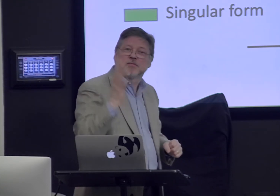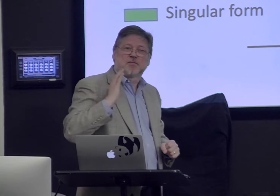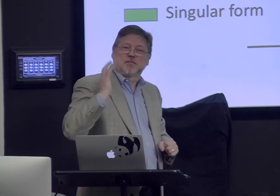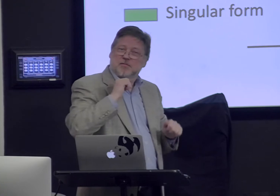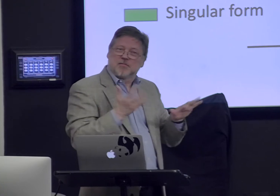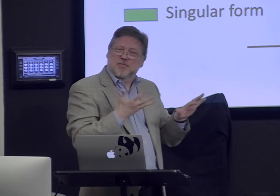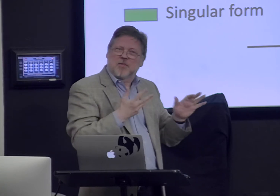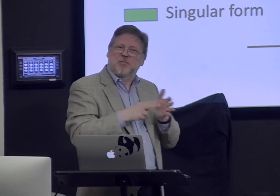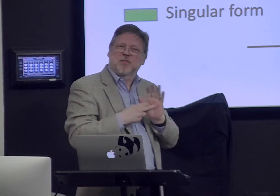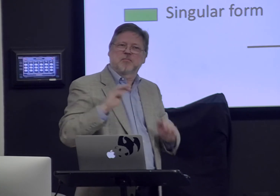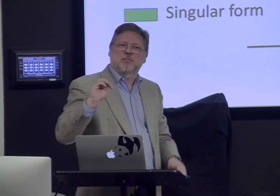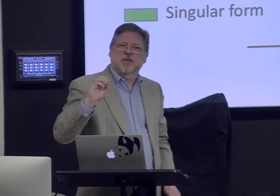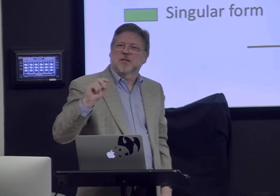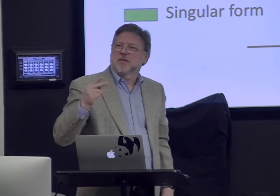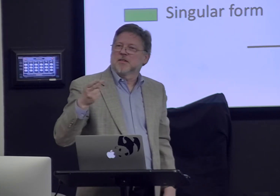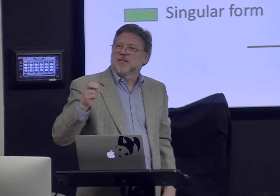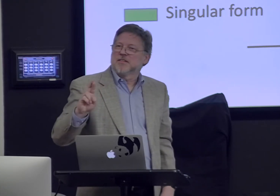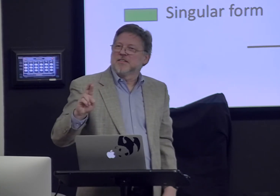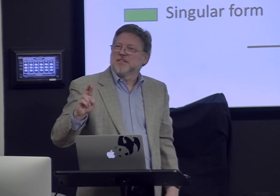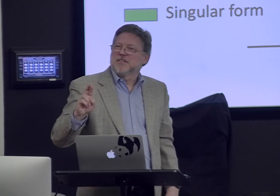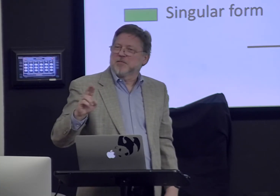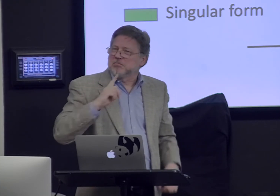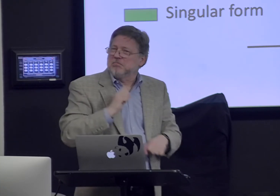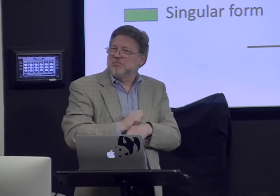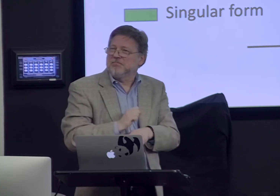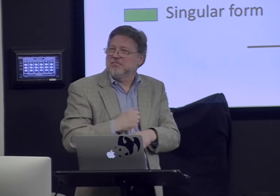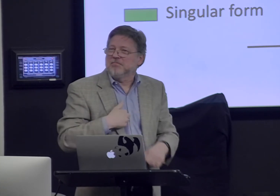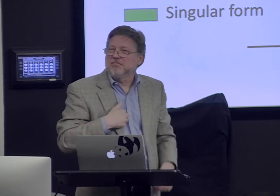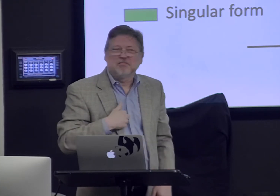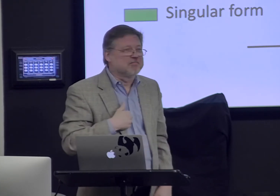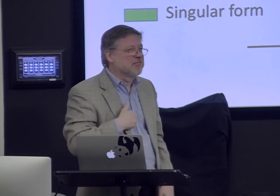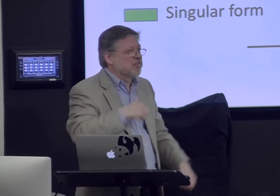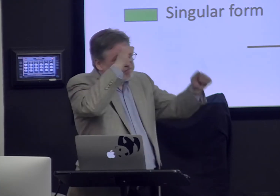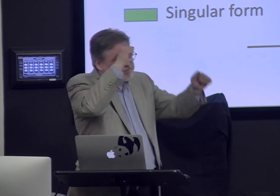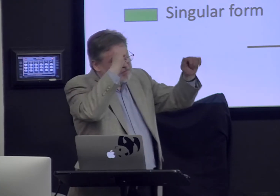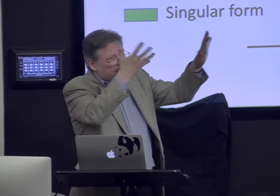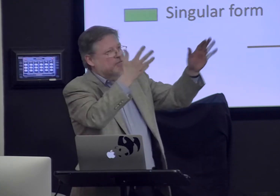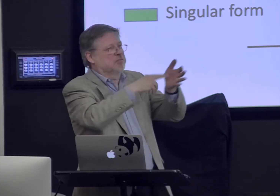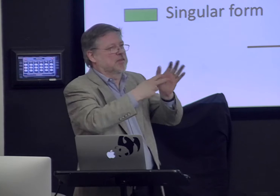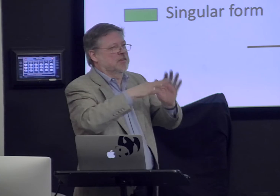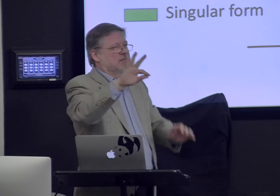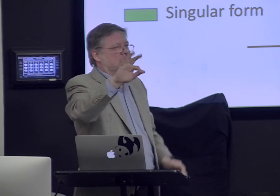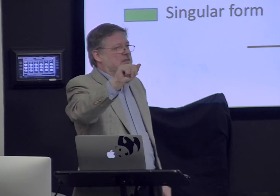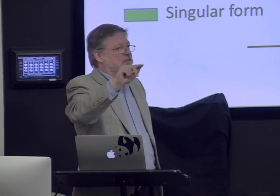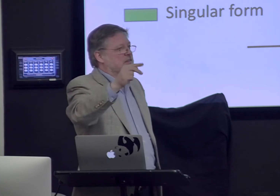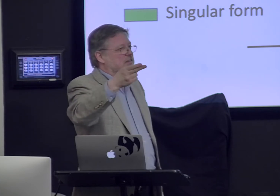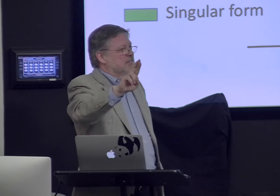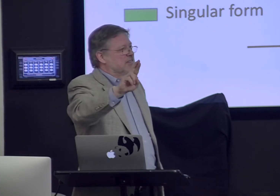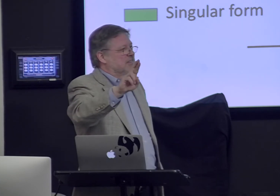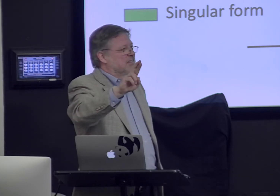around the room. That's great, because you're wrong. It actually used to mean mother. Then this was